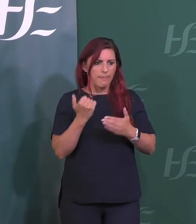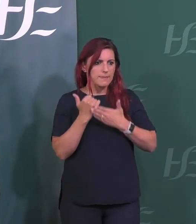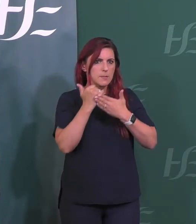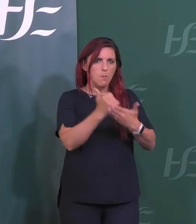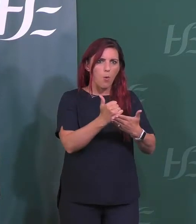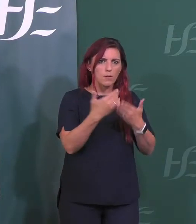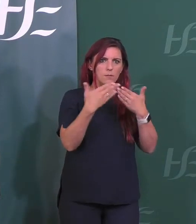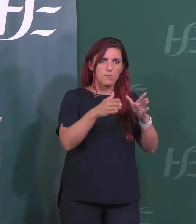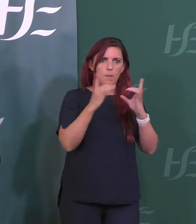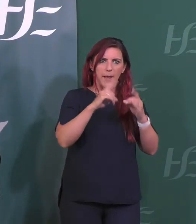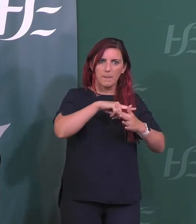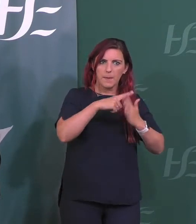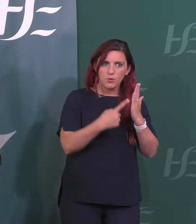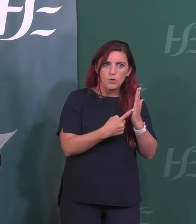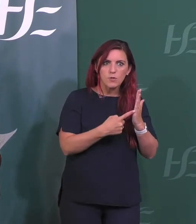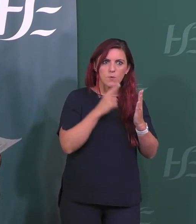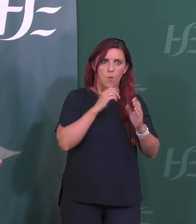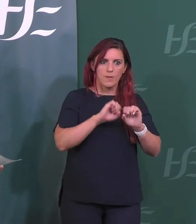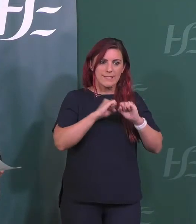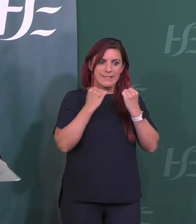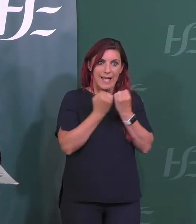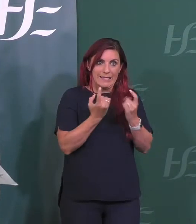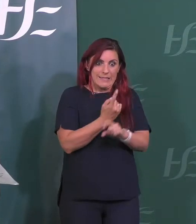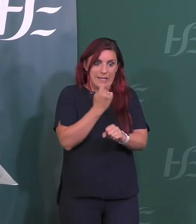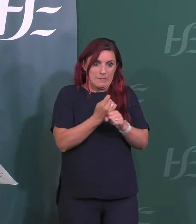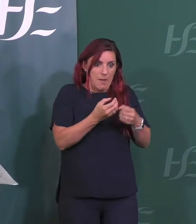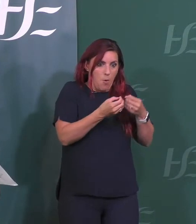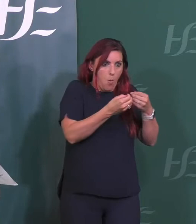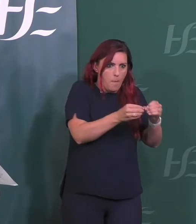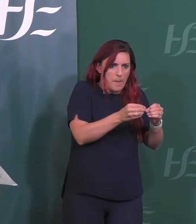measures as society is continuing to open up at the same time.